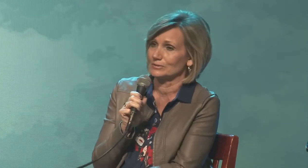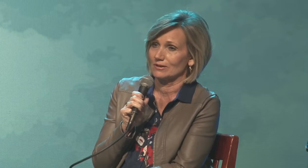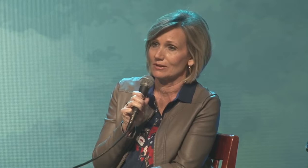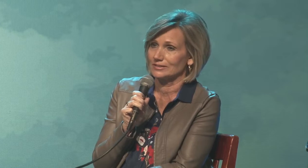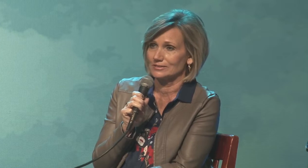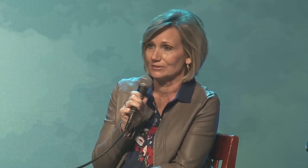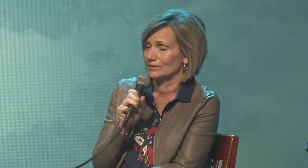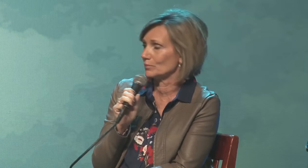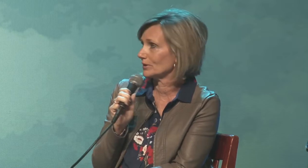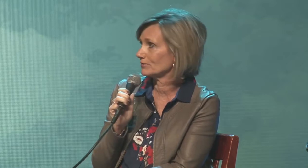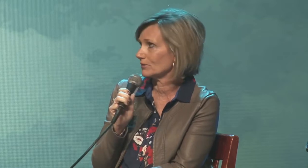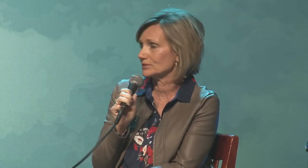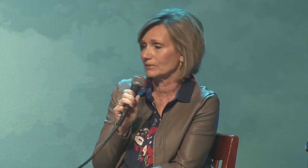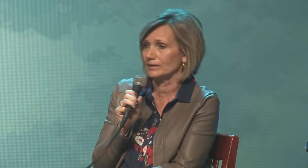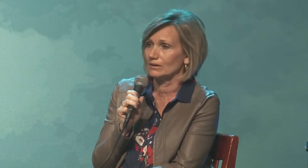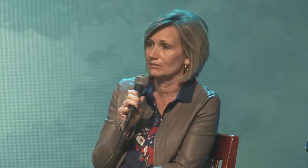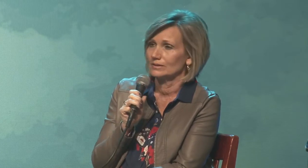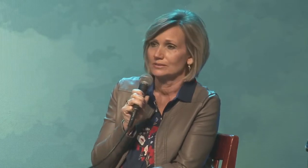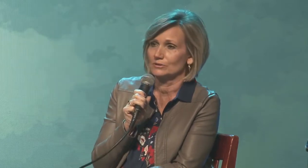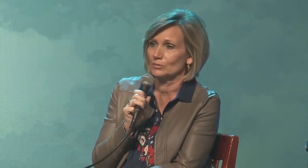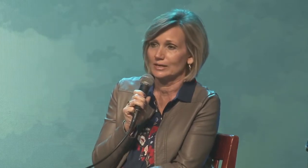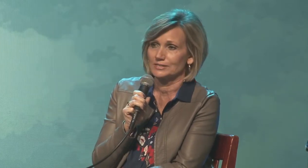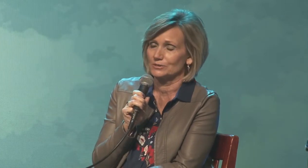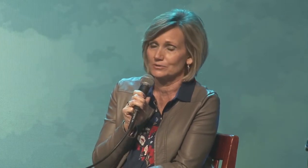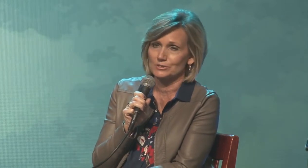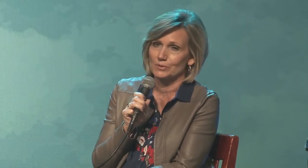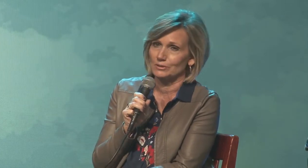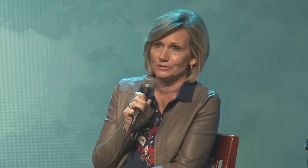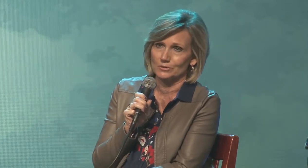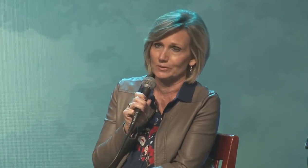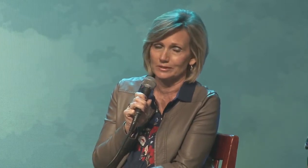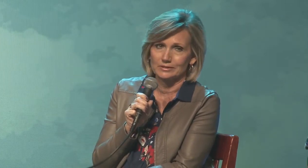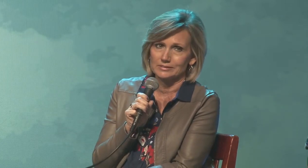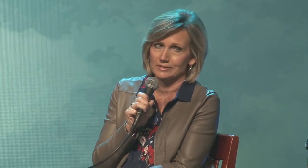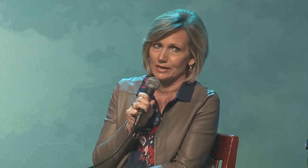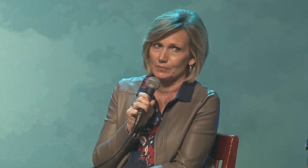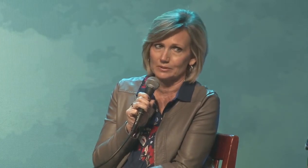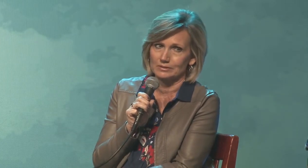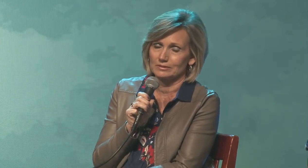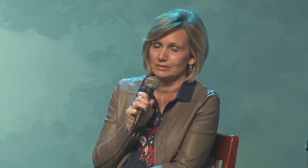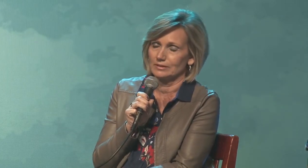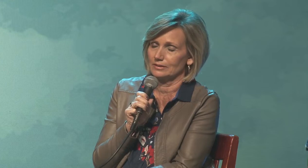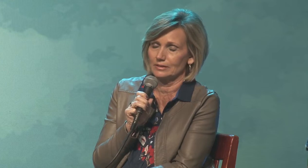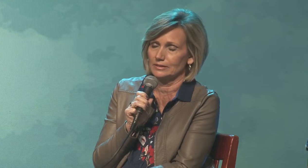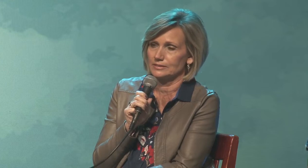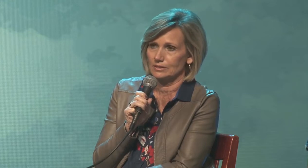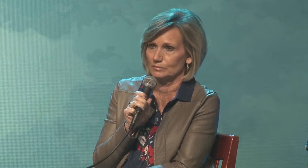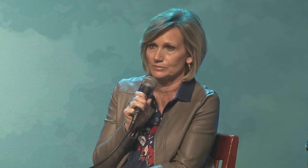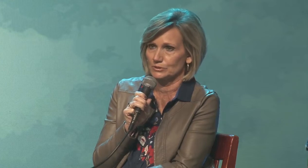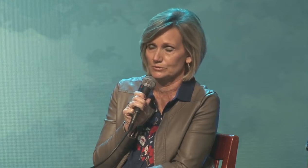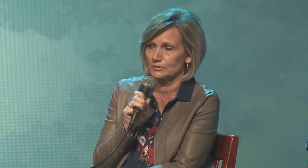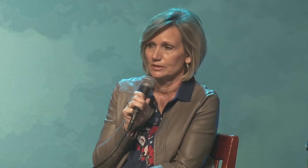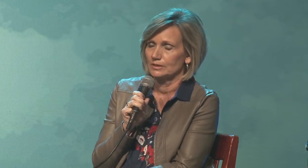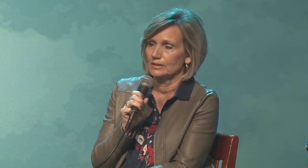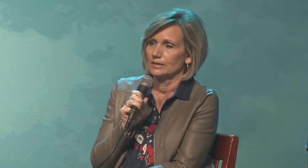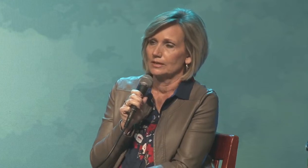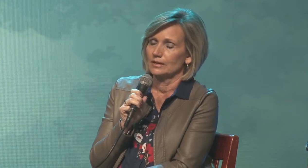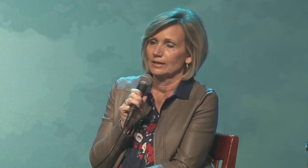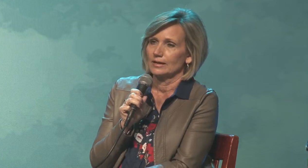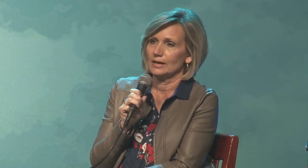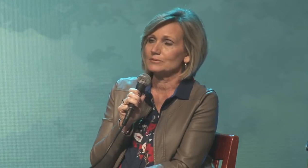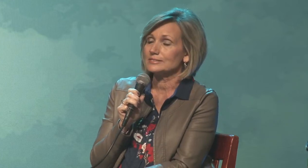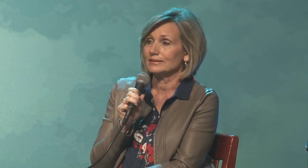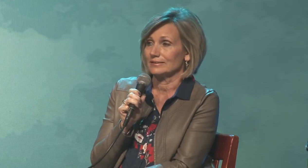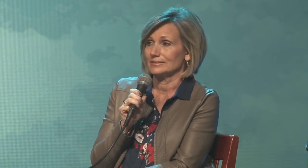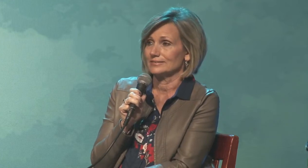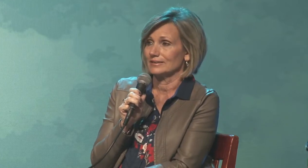idea what the holidays are going to bring for us right now. So nobody has their crystal ball to know what is going to happen anytime soon.